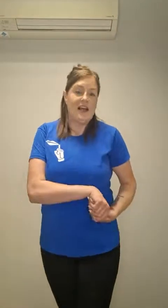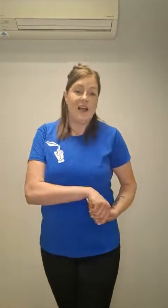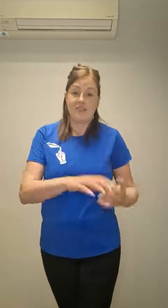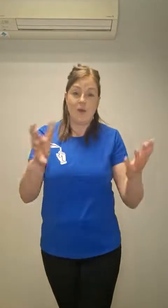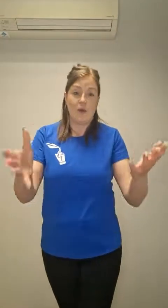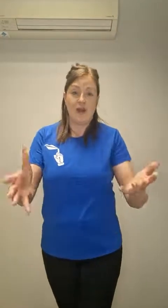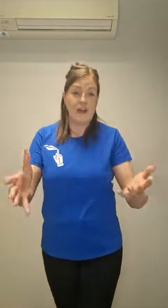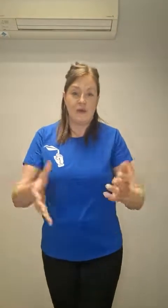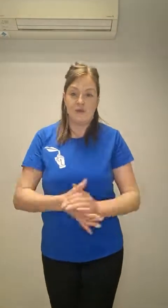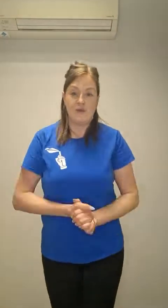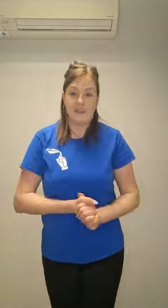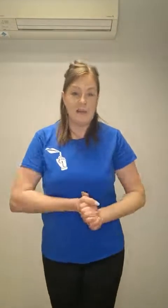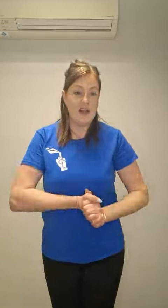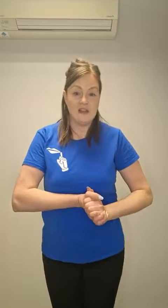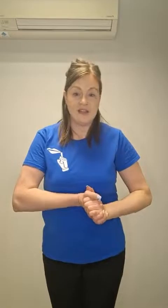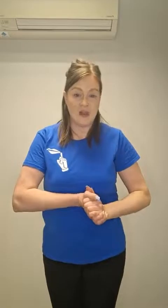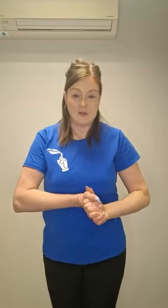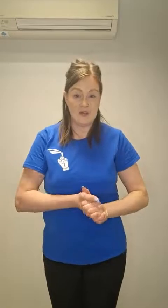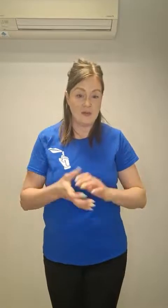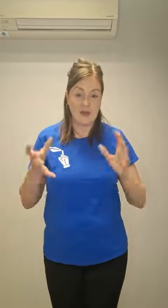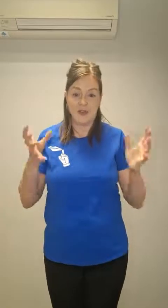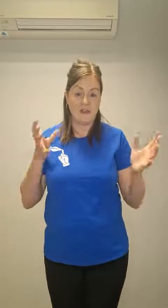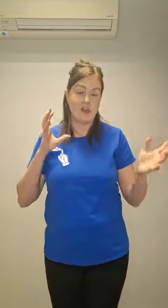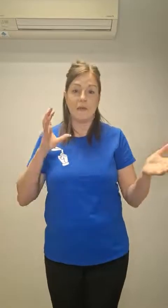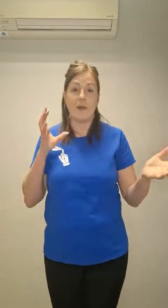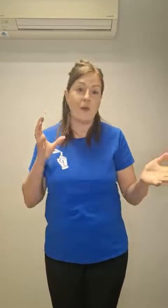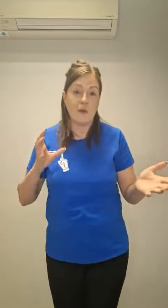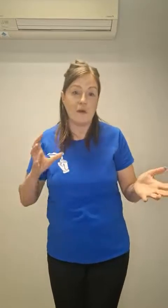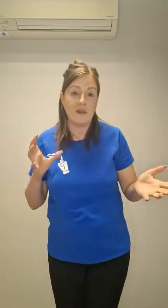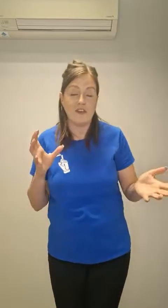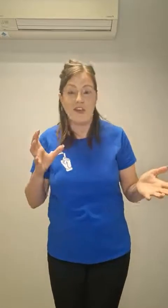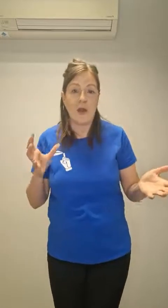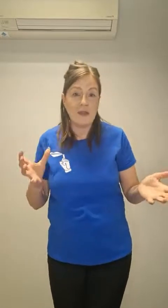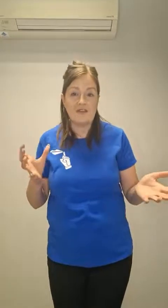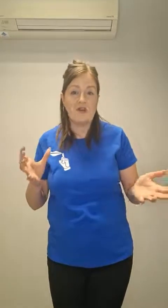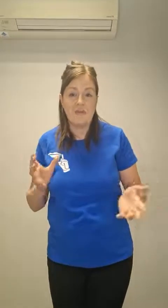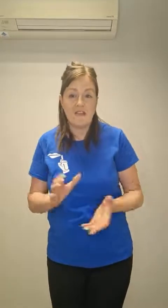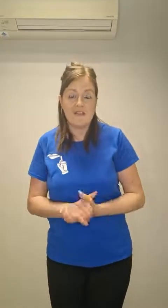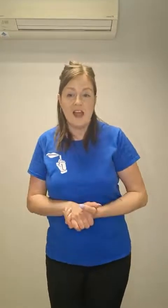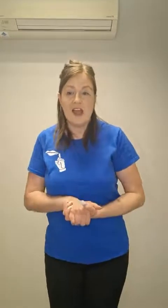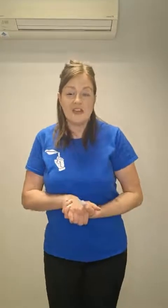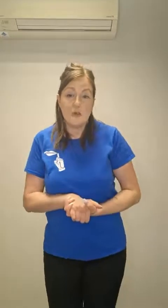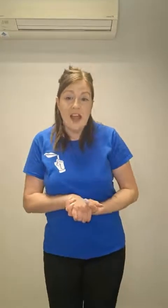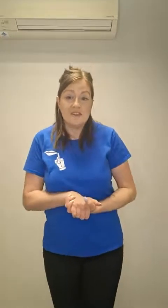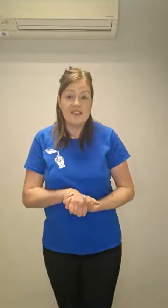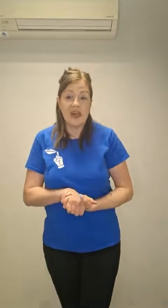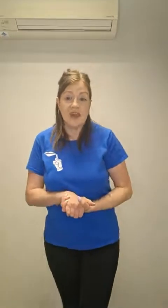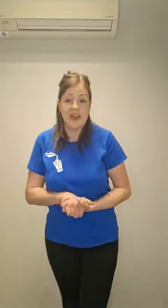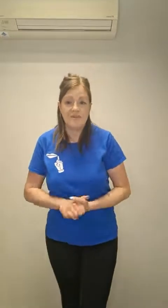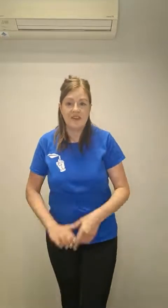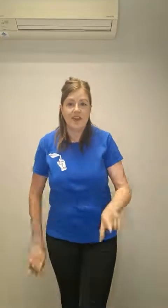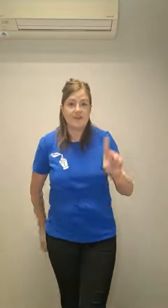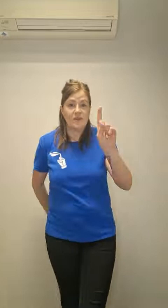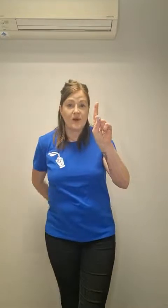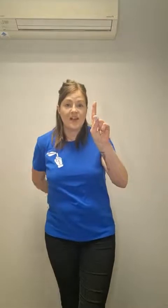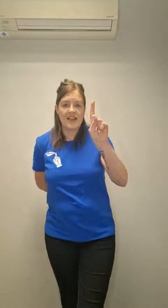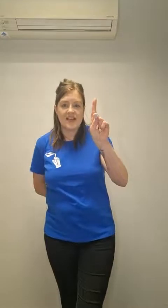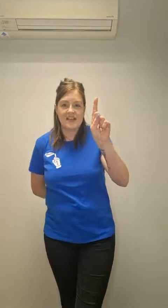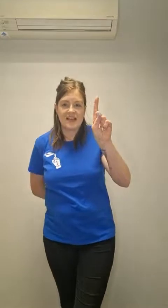So I'll quickly go through some signs with you that I think are going to be appropriate for the coming few months. So we have sunny. So working index